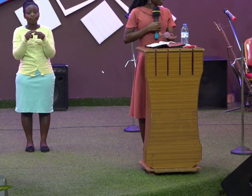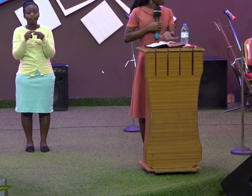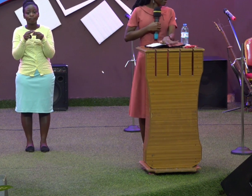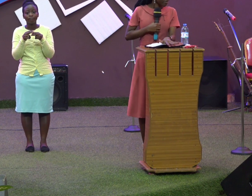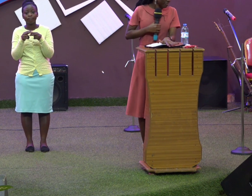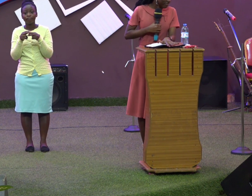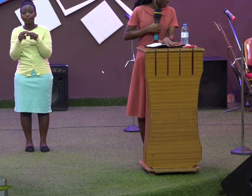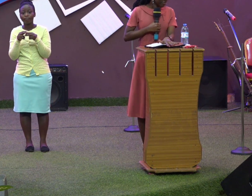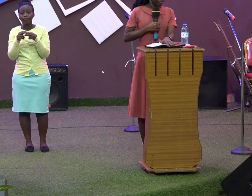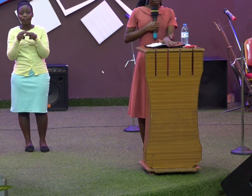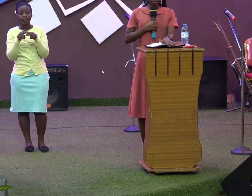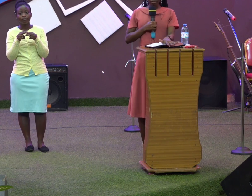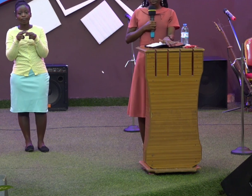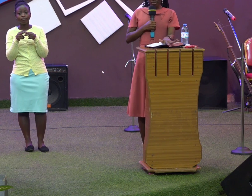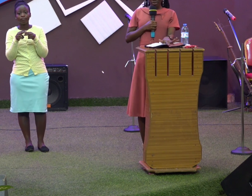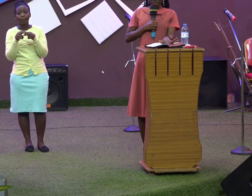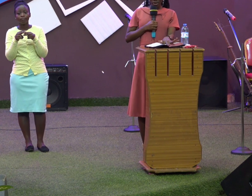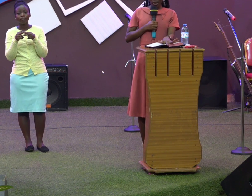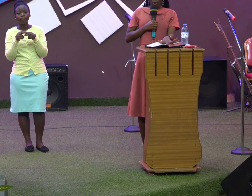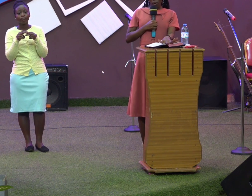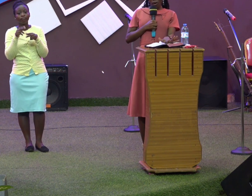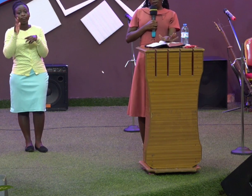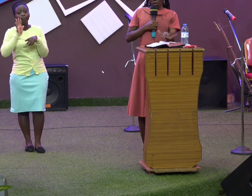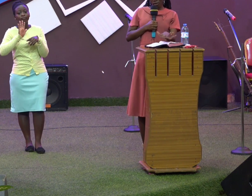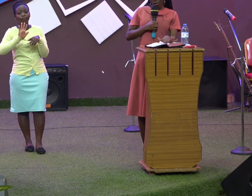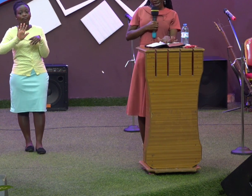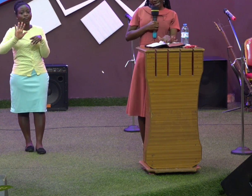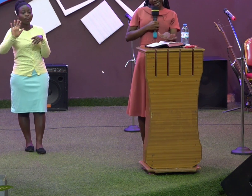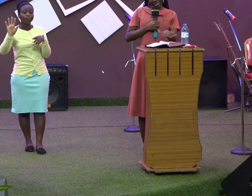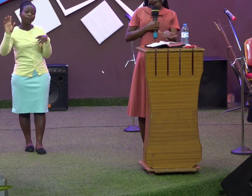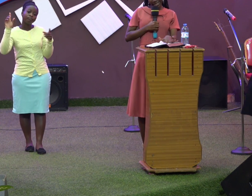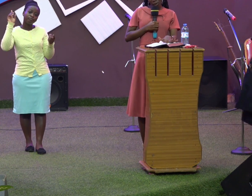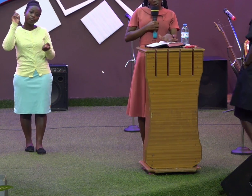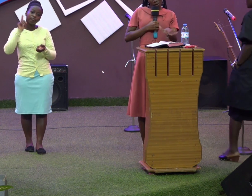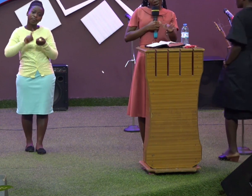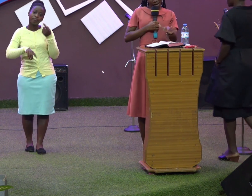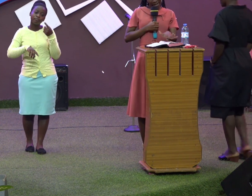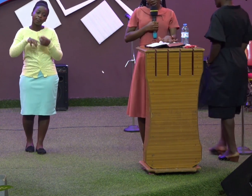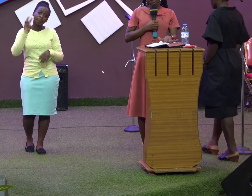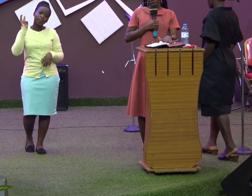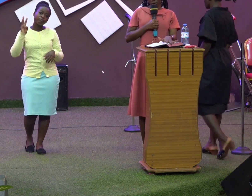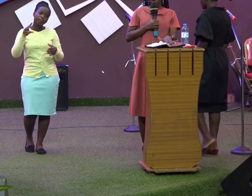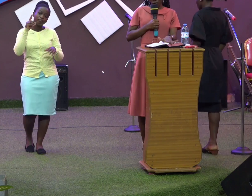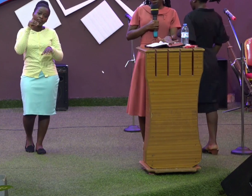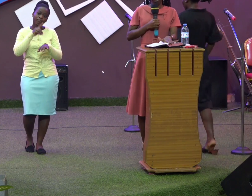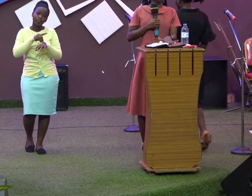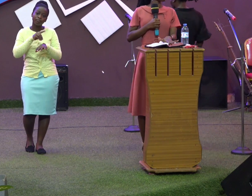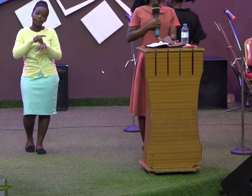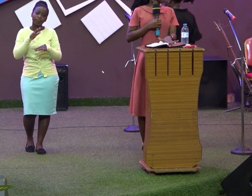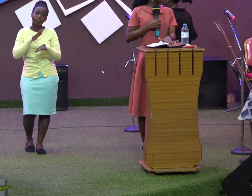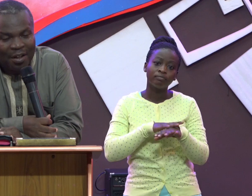will depend on your spiritual excellence. Obukulu bwo bugenda sinzira ku nkulakulana yiyo moyo